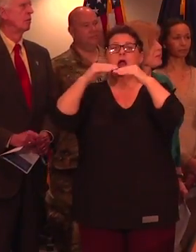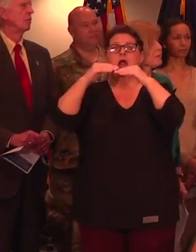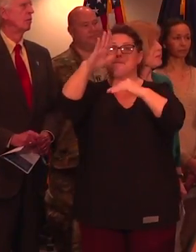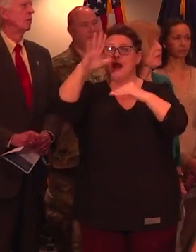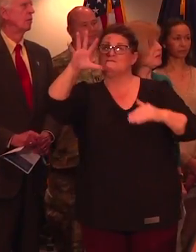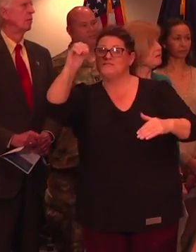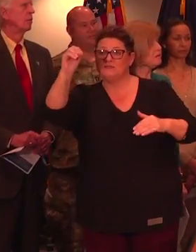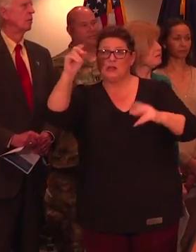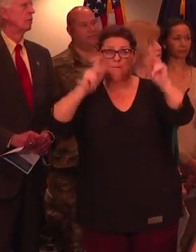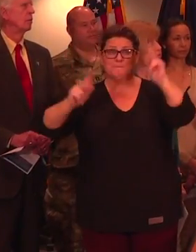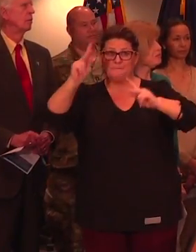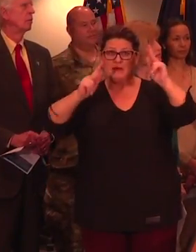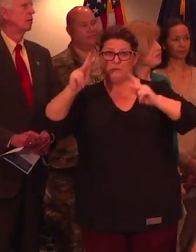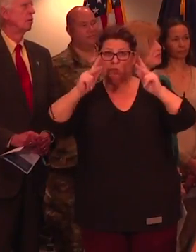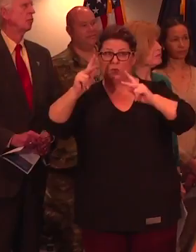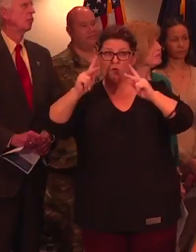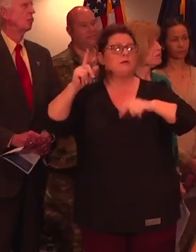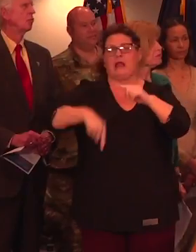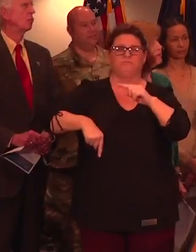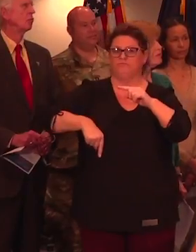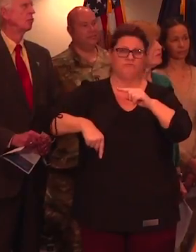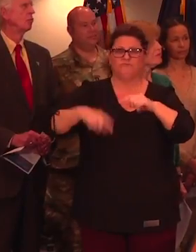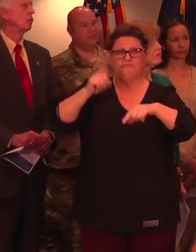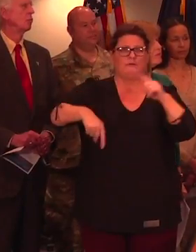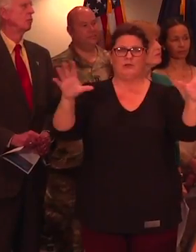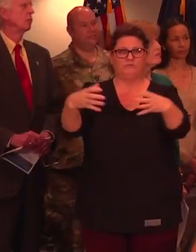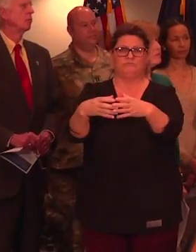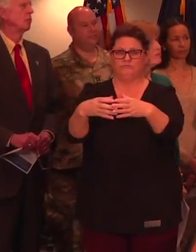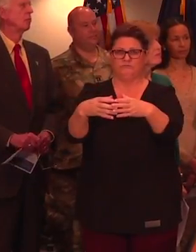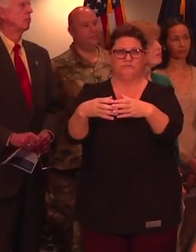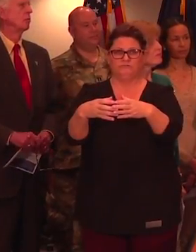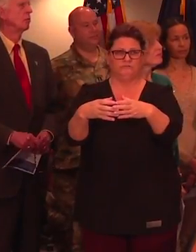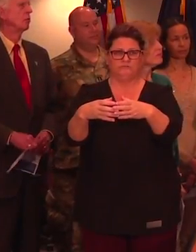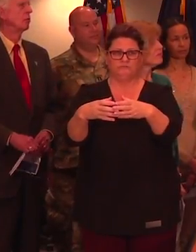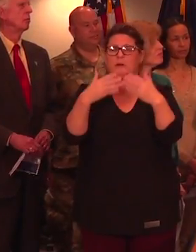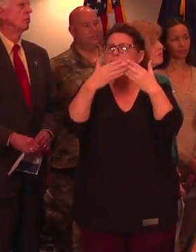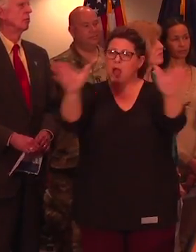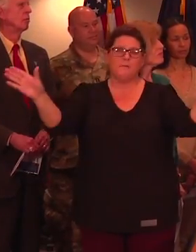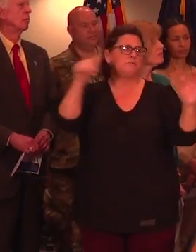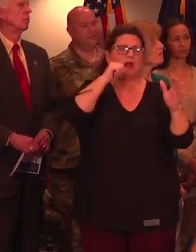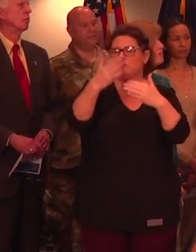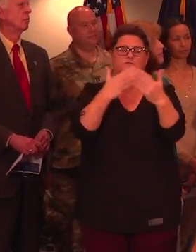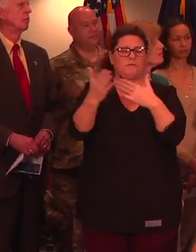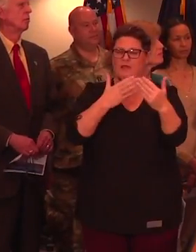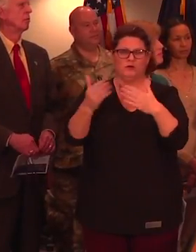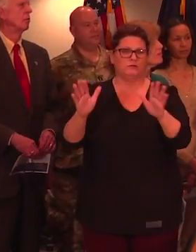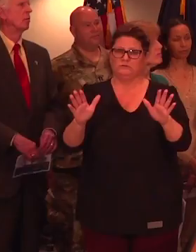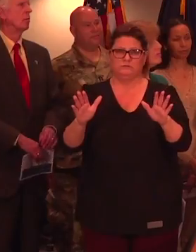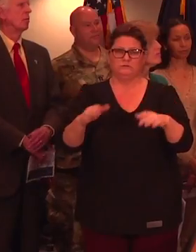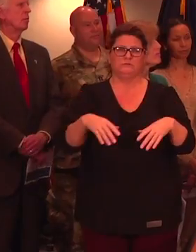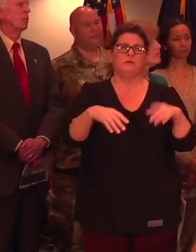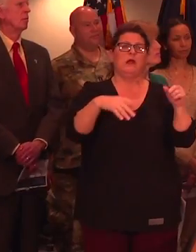or publicly owned facility. I'm requiring the National Guard to begin coordinating and planning with